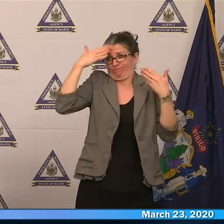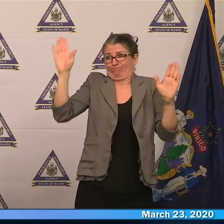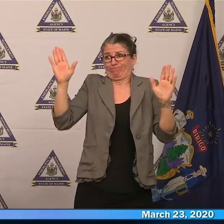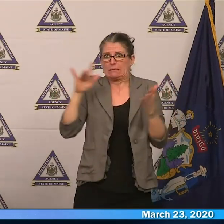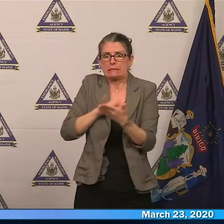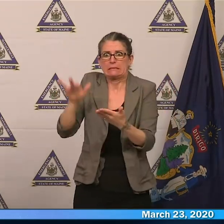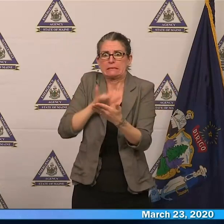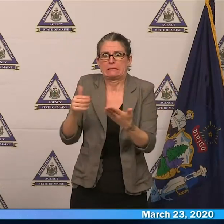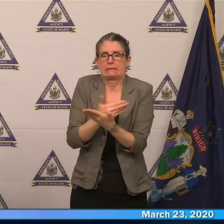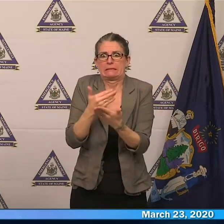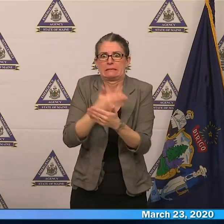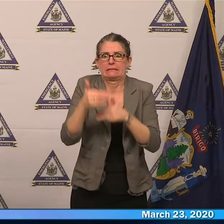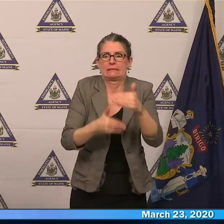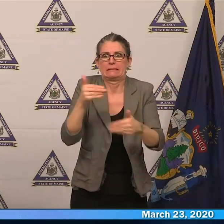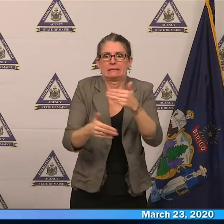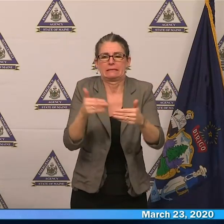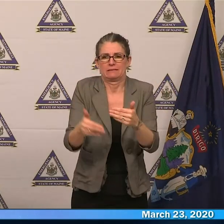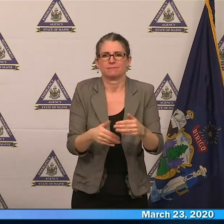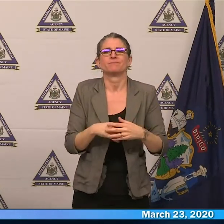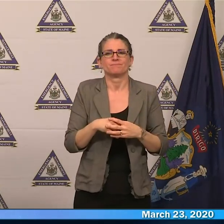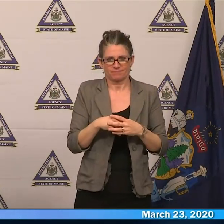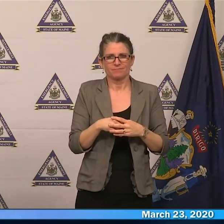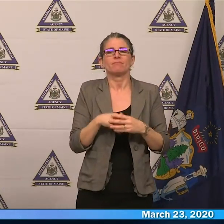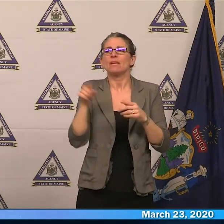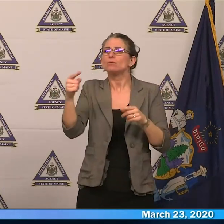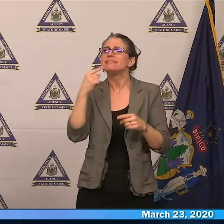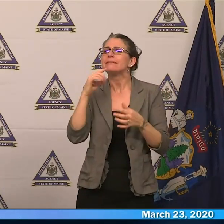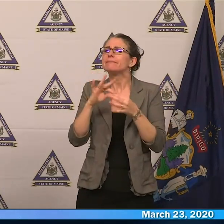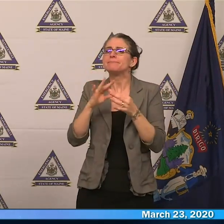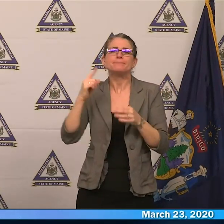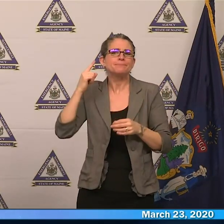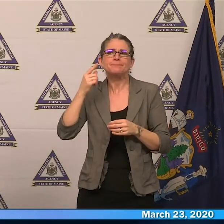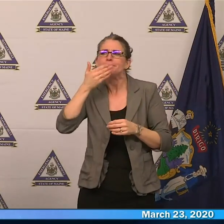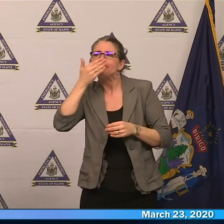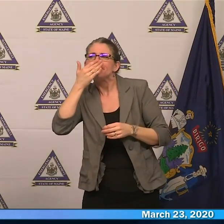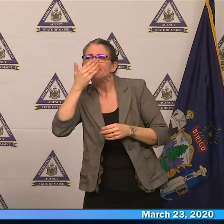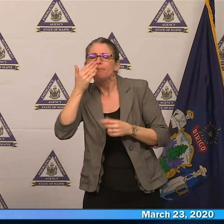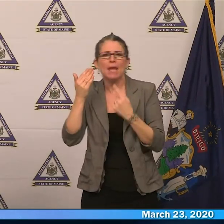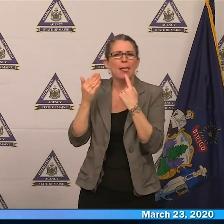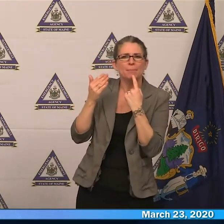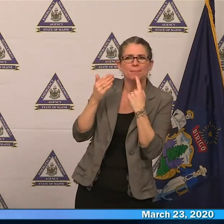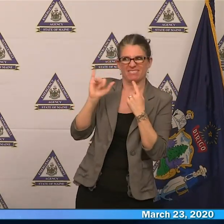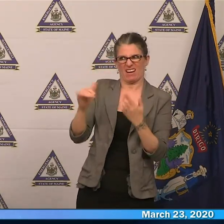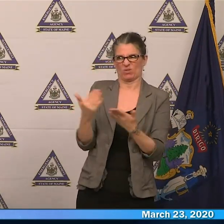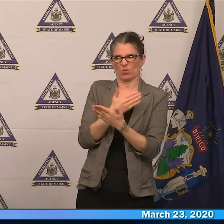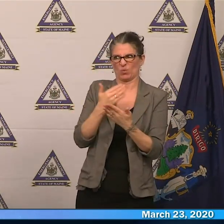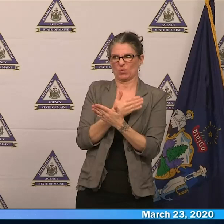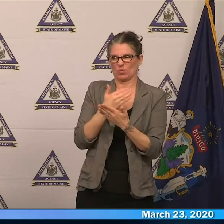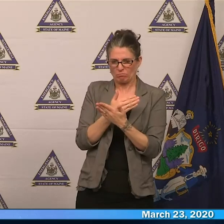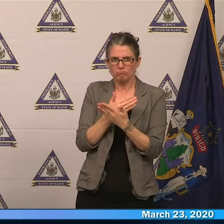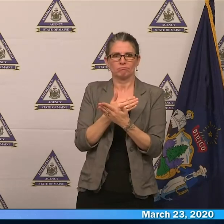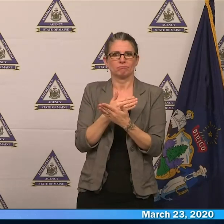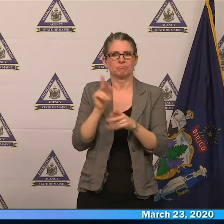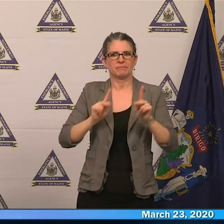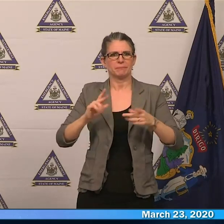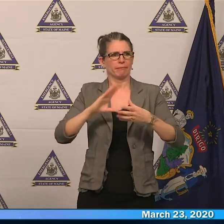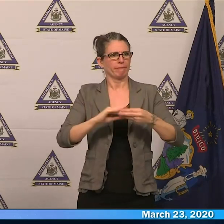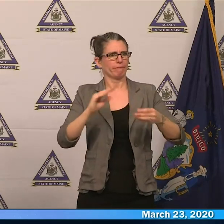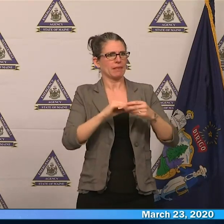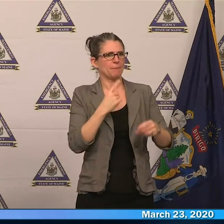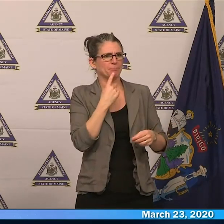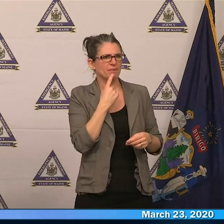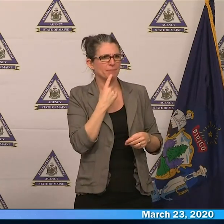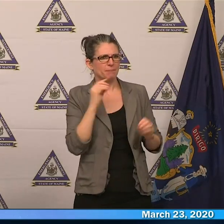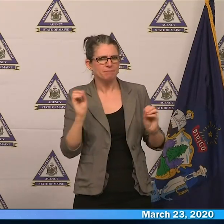it's interesting, it's early, it's intriguing. Even if it bears out to be the case, what percentage of everybody out there